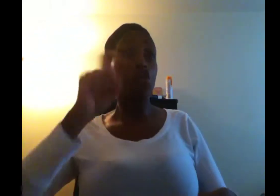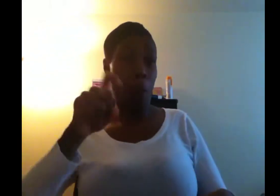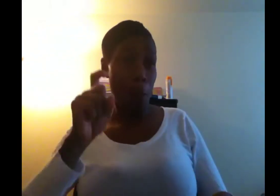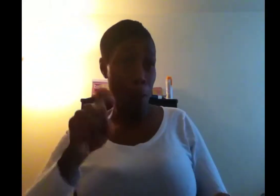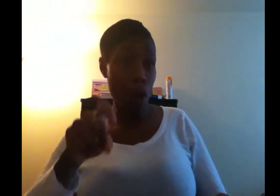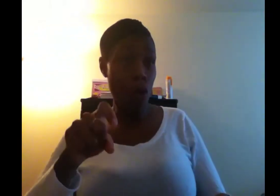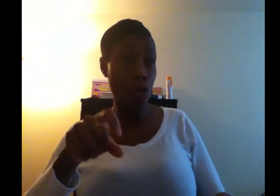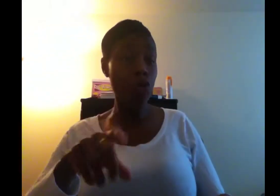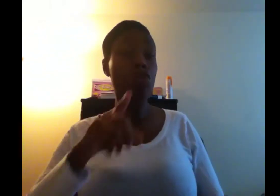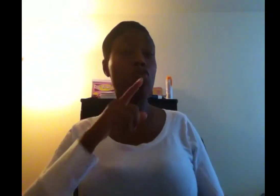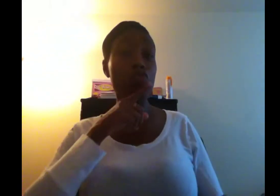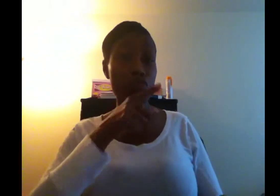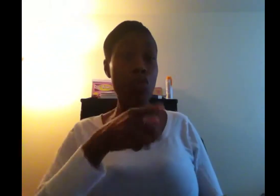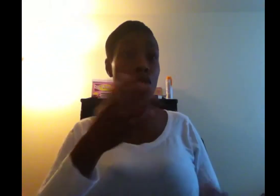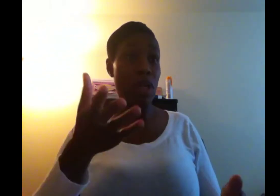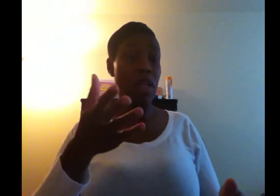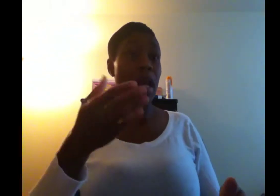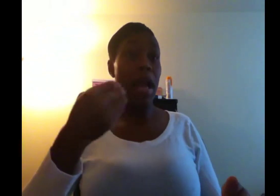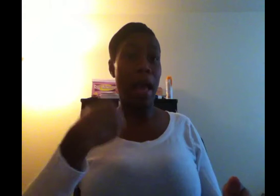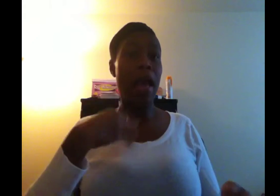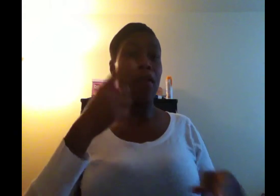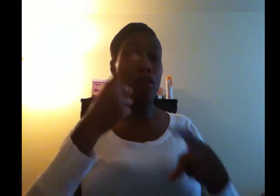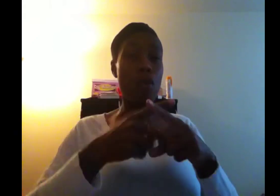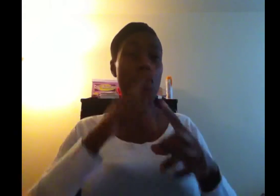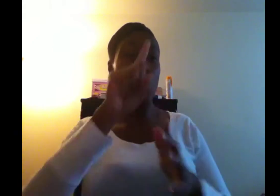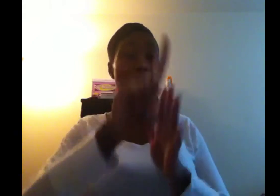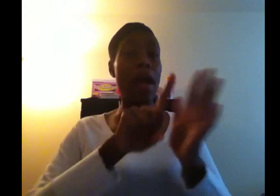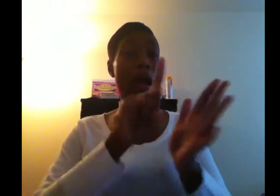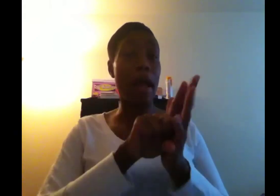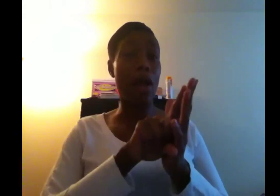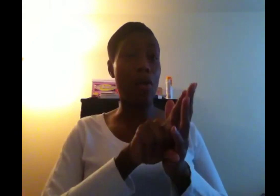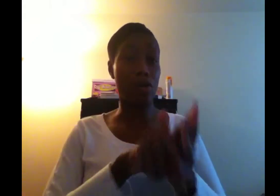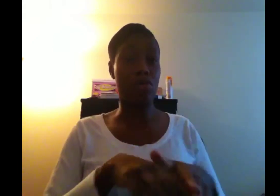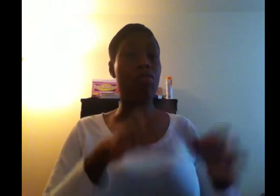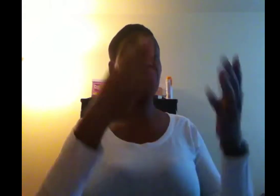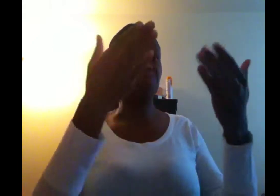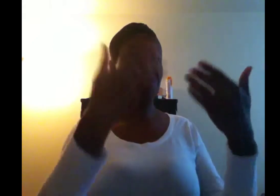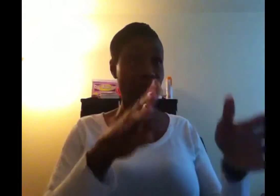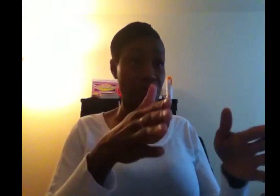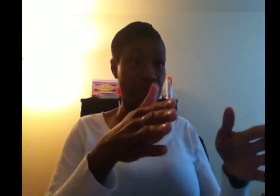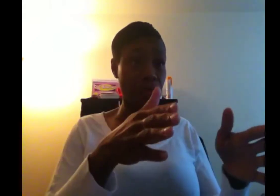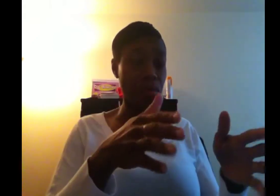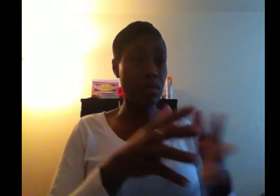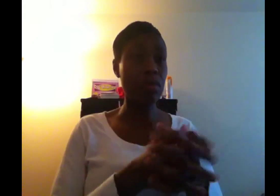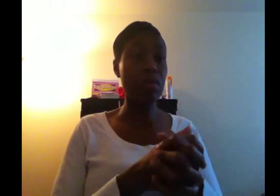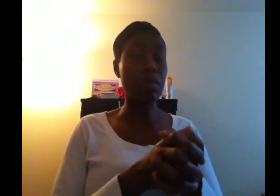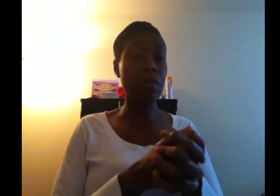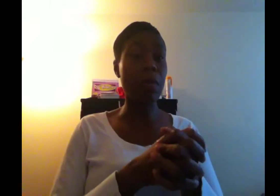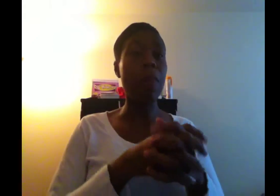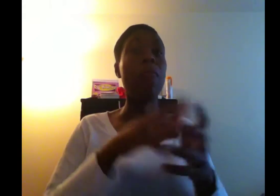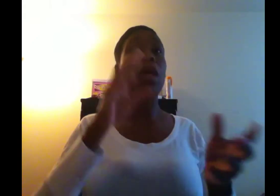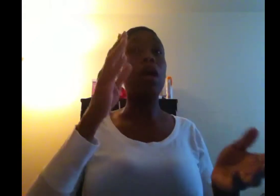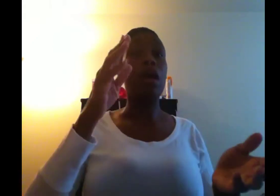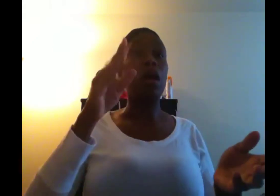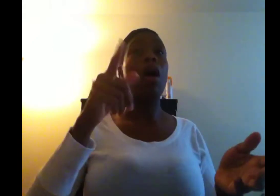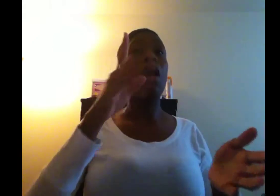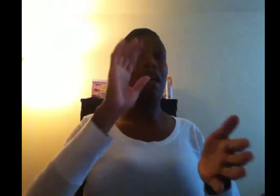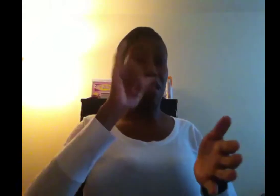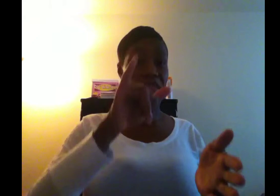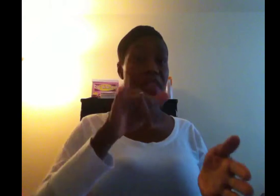error. Then you go to the printer, if that's where you do it. Some corporations now do not actually print their checks in their own place of business. They'll often have